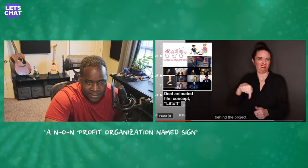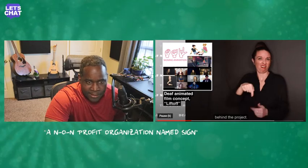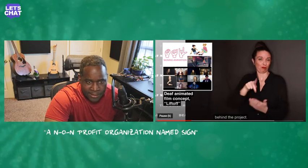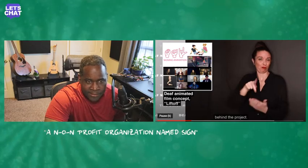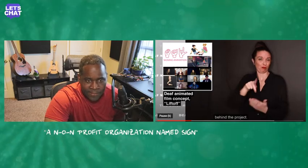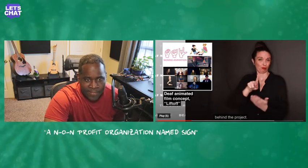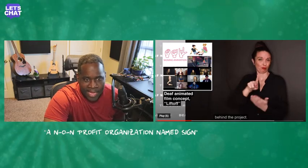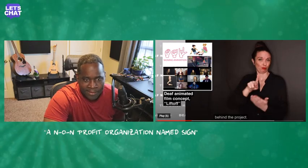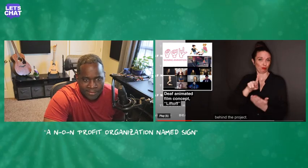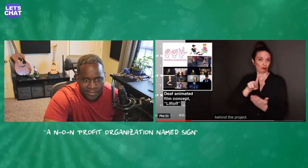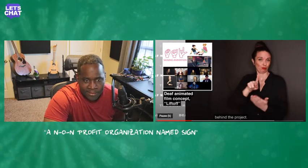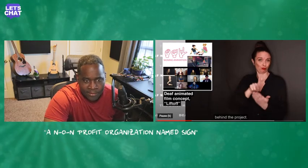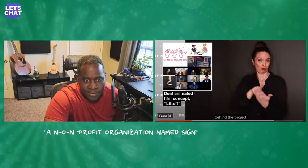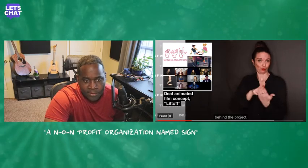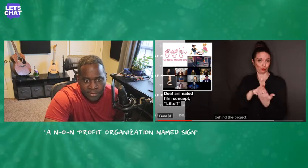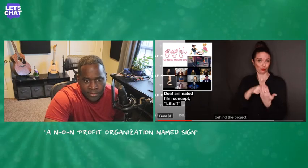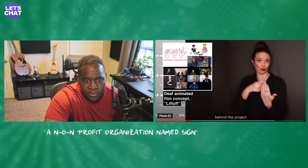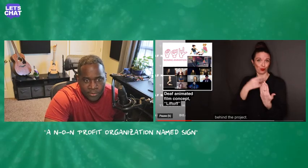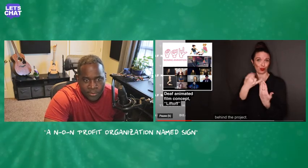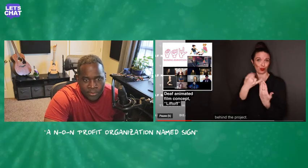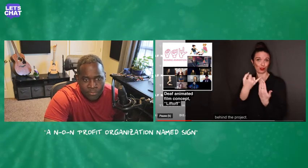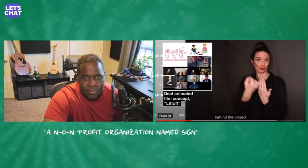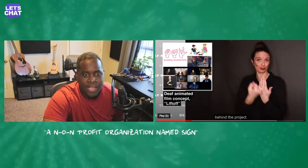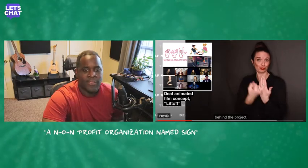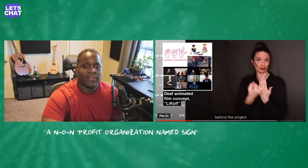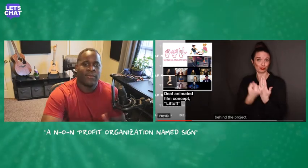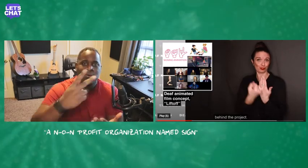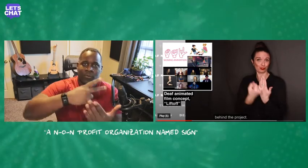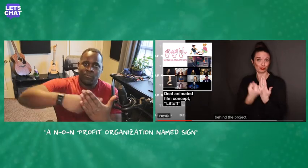Behind that